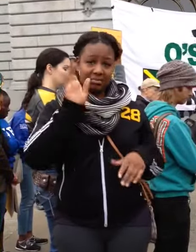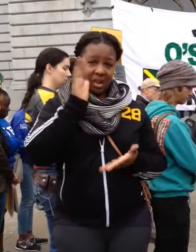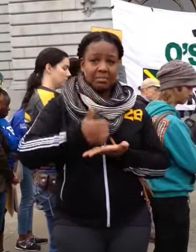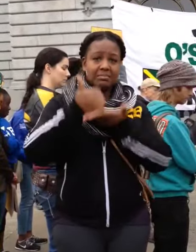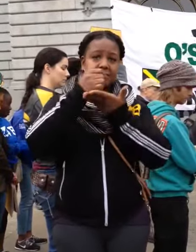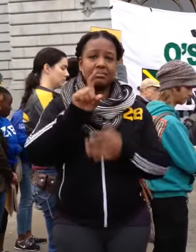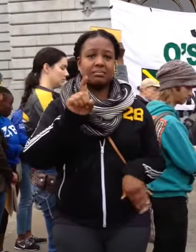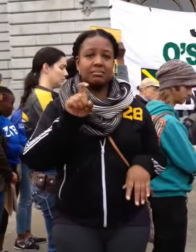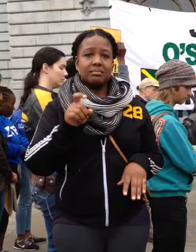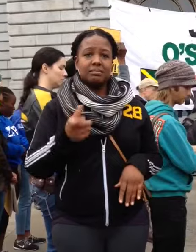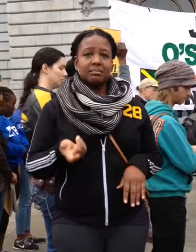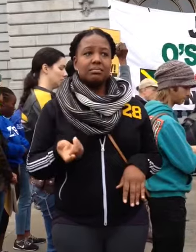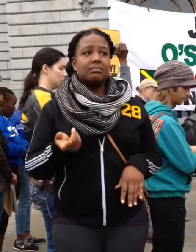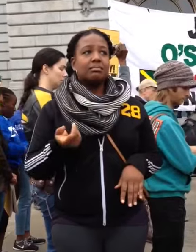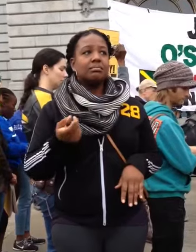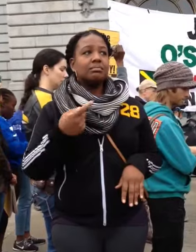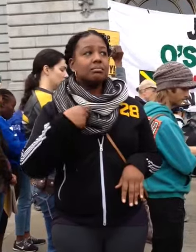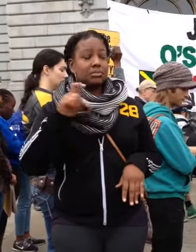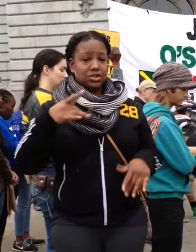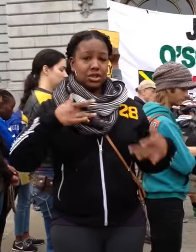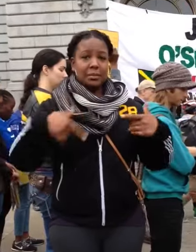Shout out the names of those that have passed that you know.